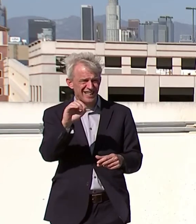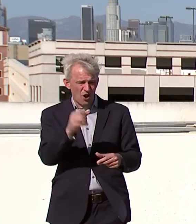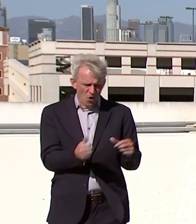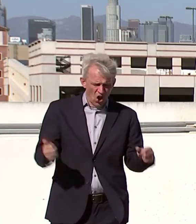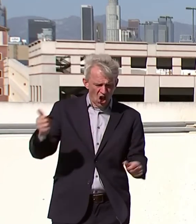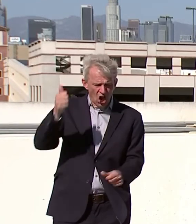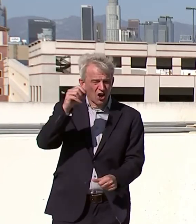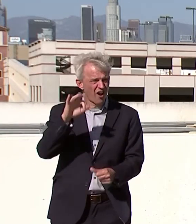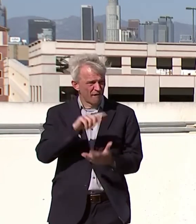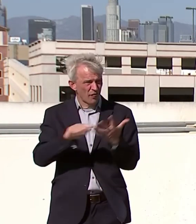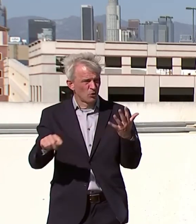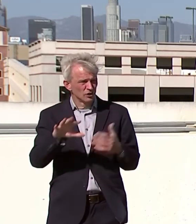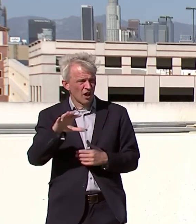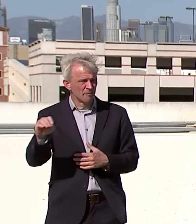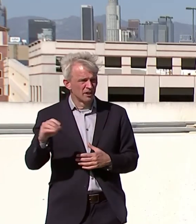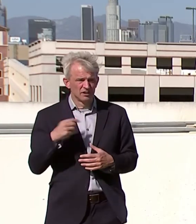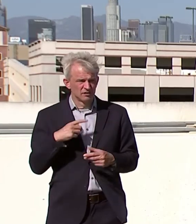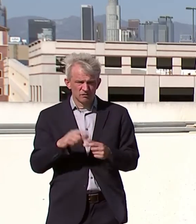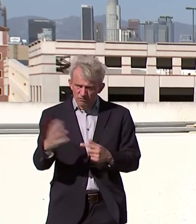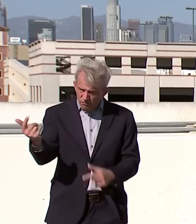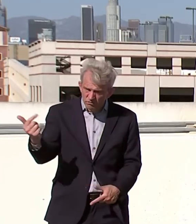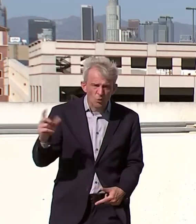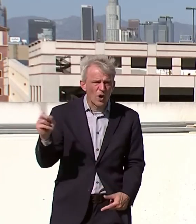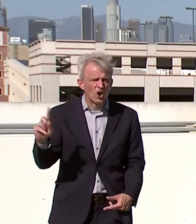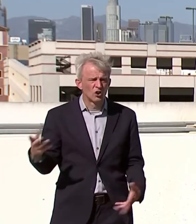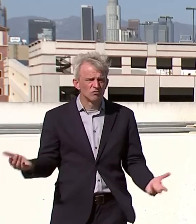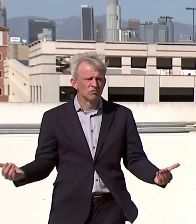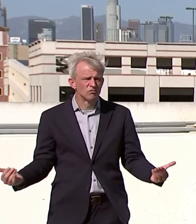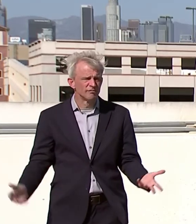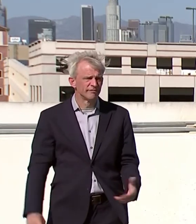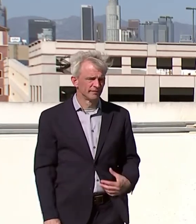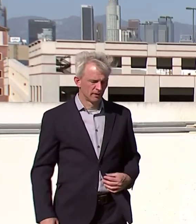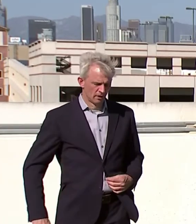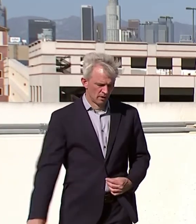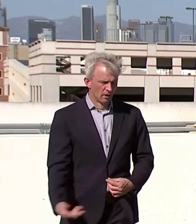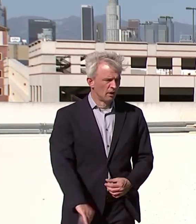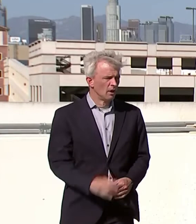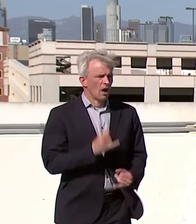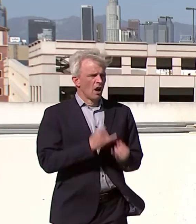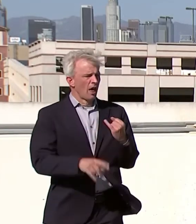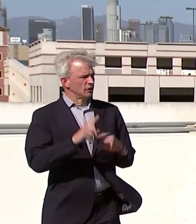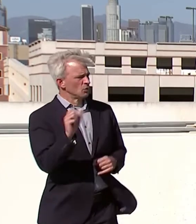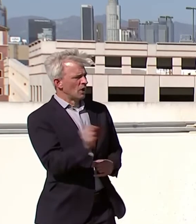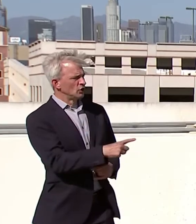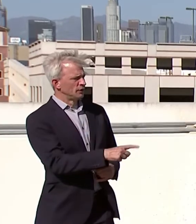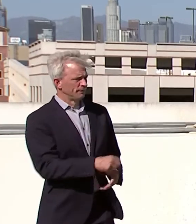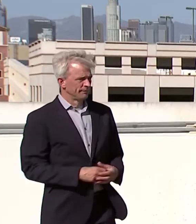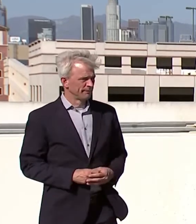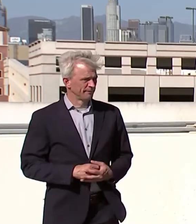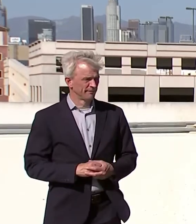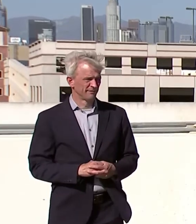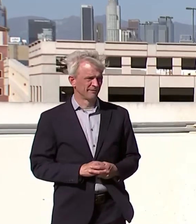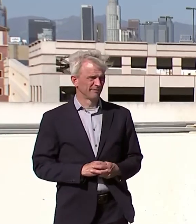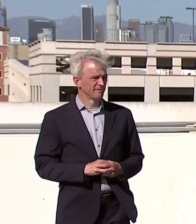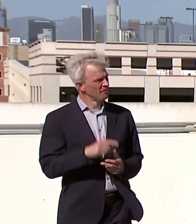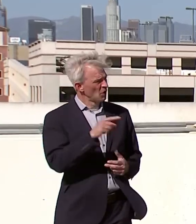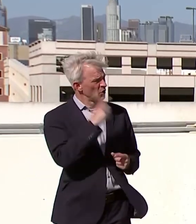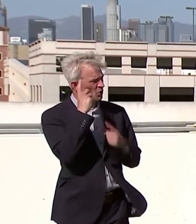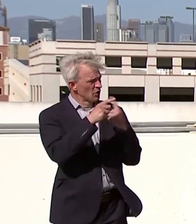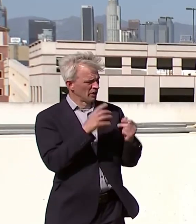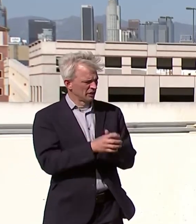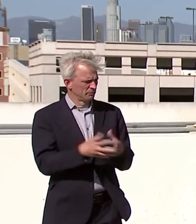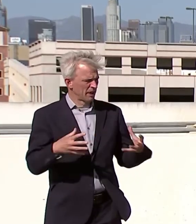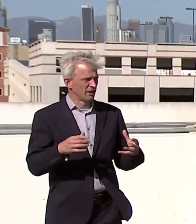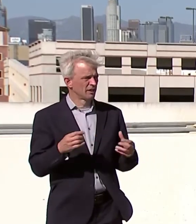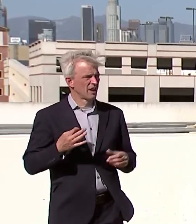companies. I keep asking, where are those doses? Mm-hmm. Last question. Are you considering expanding eligibility